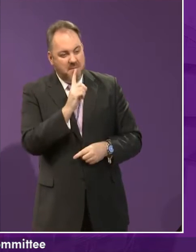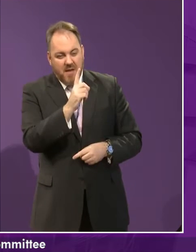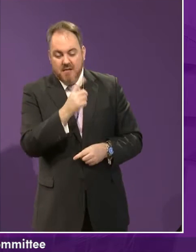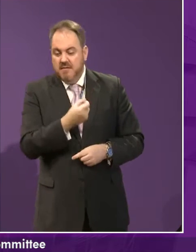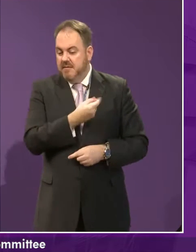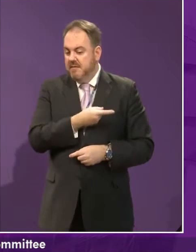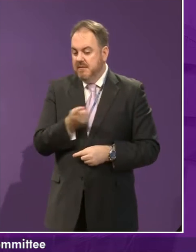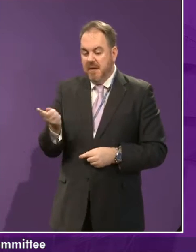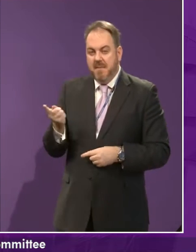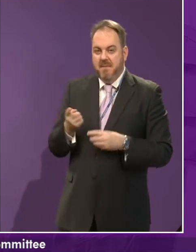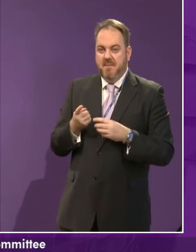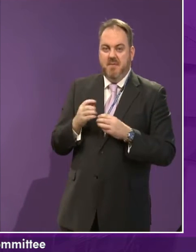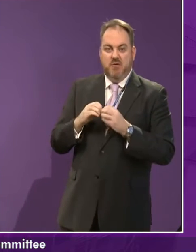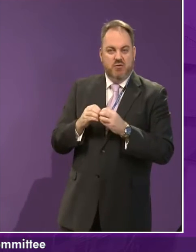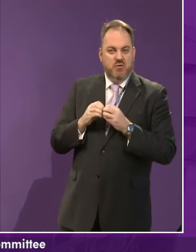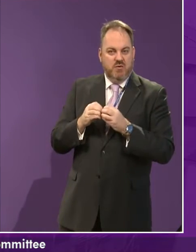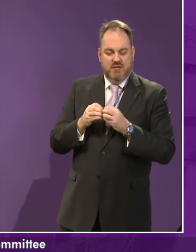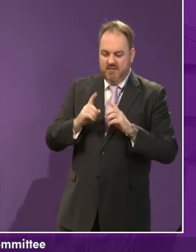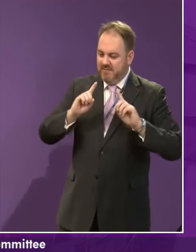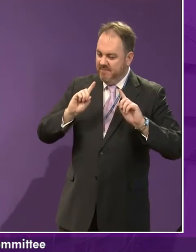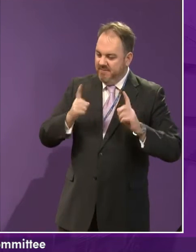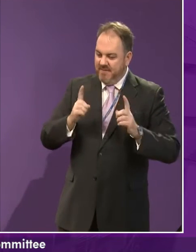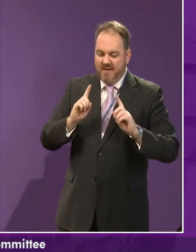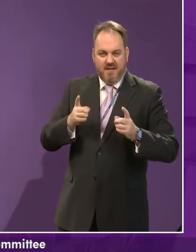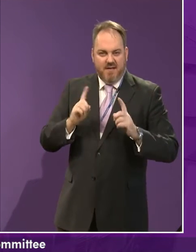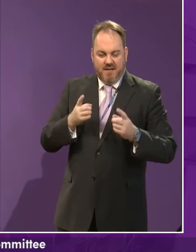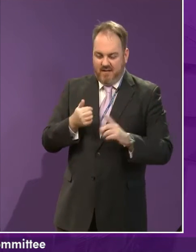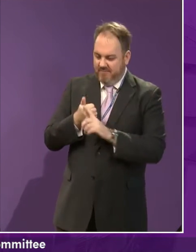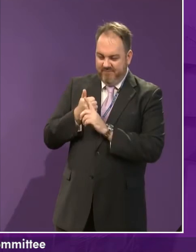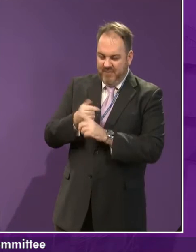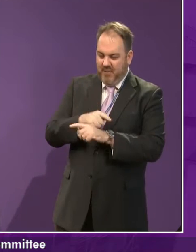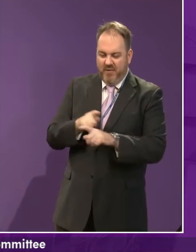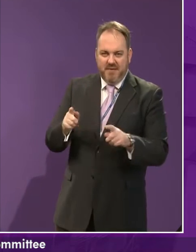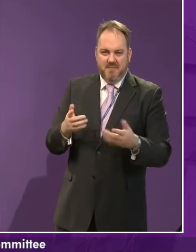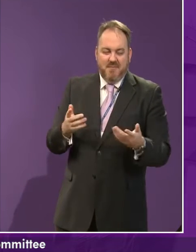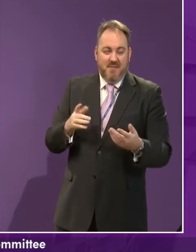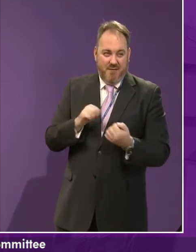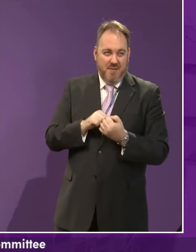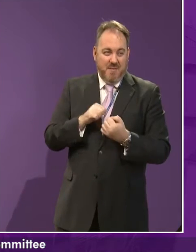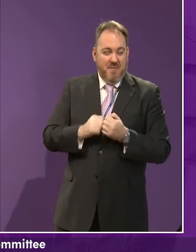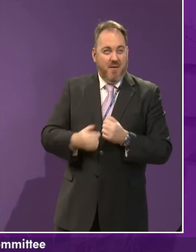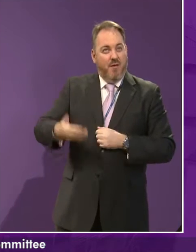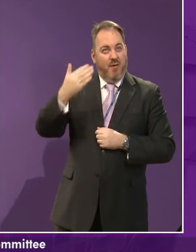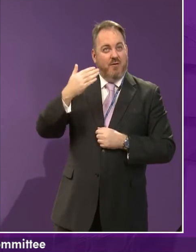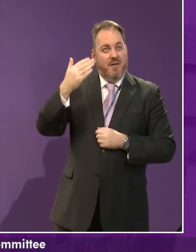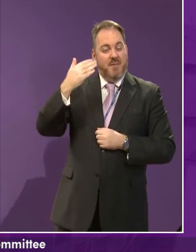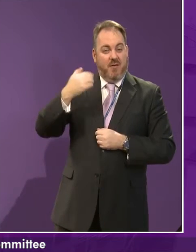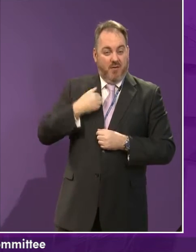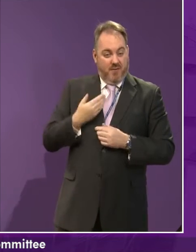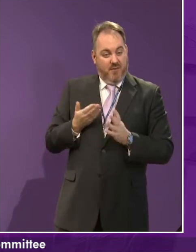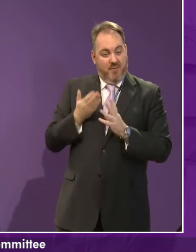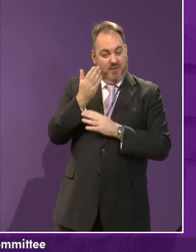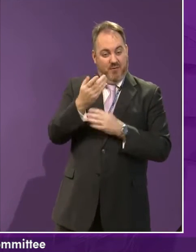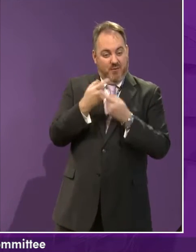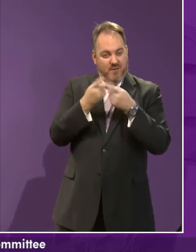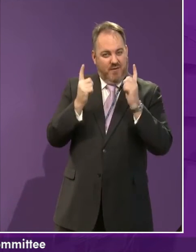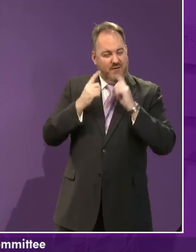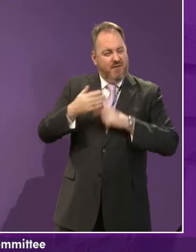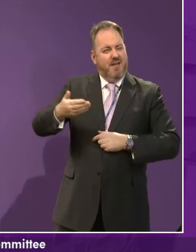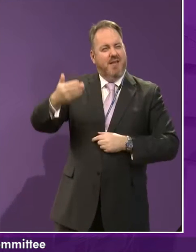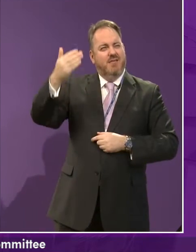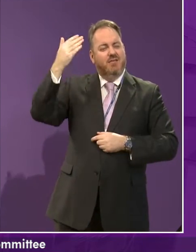accommodate. When I was at Edinburgh, which was, I appreciate, back in the dark ages, the school I was at was just,